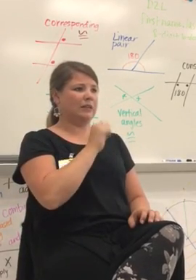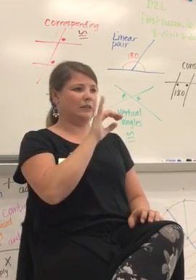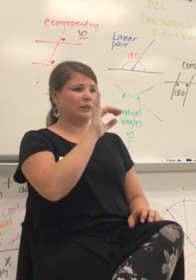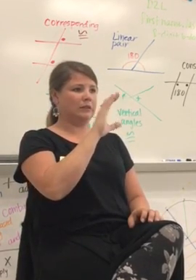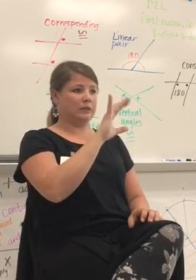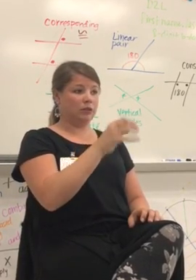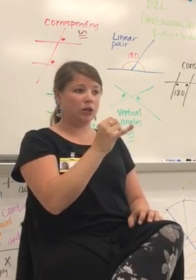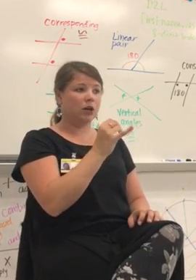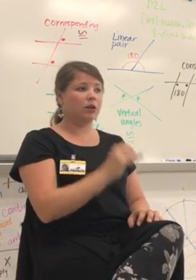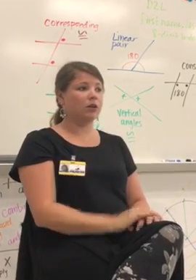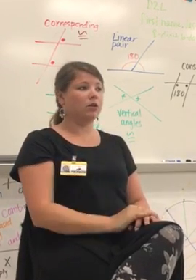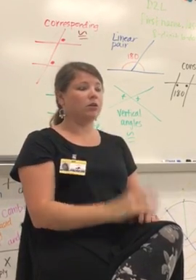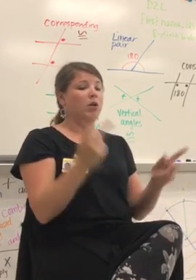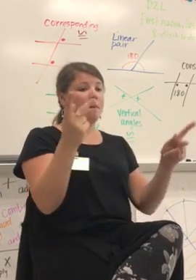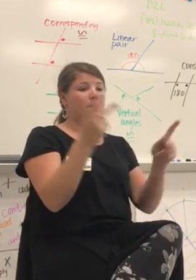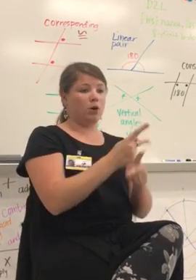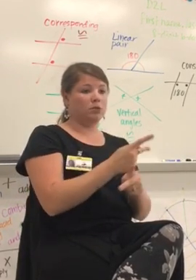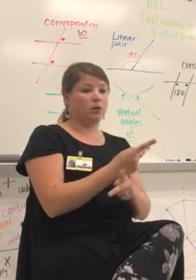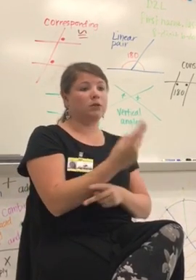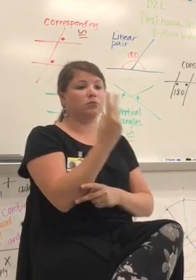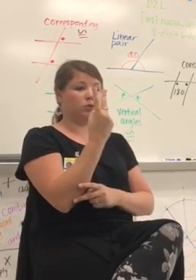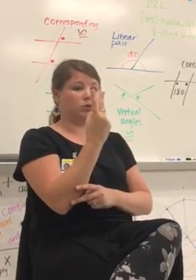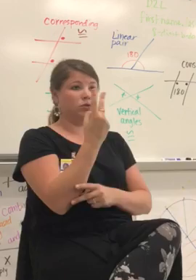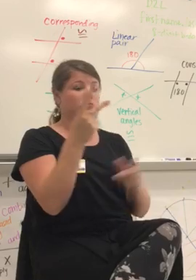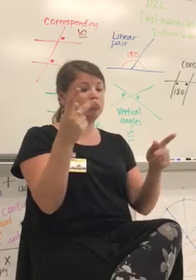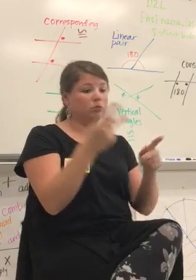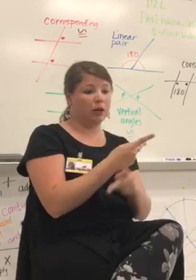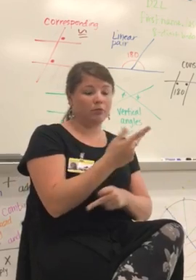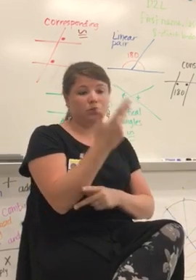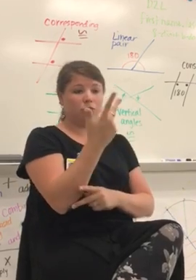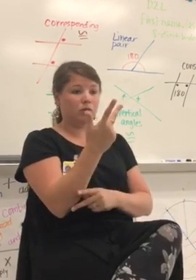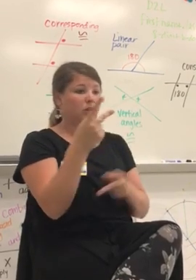okay, so multiply it times 2, times 3, times 4.